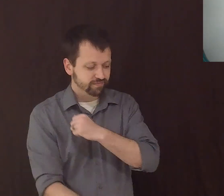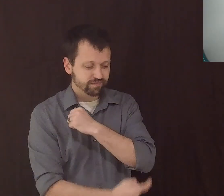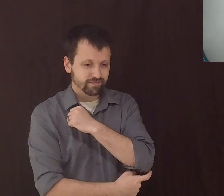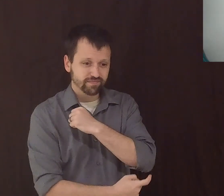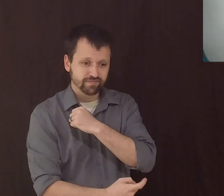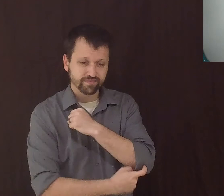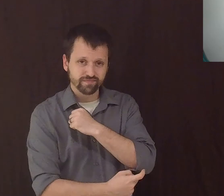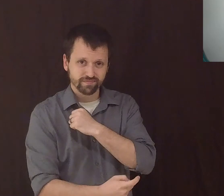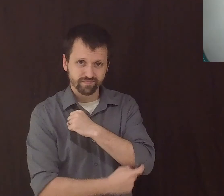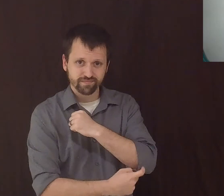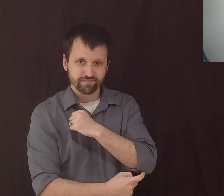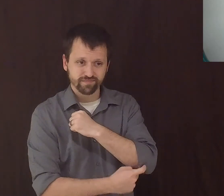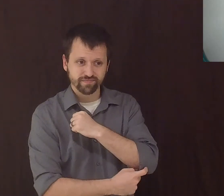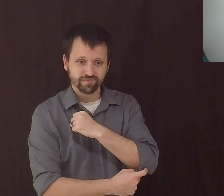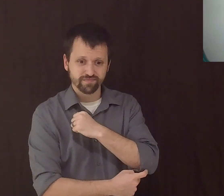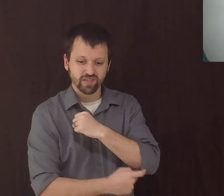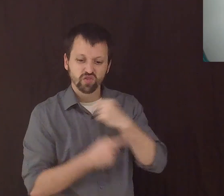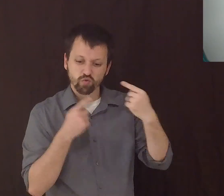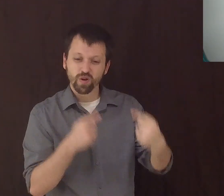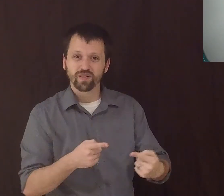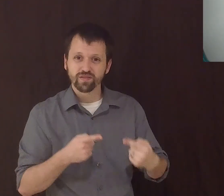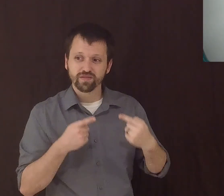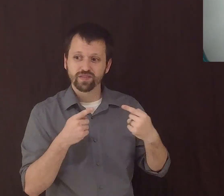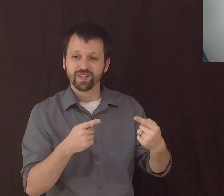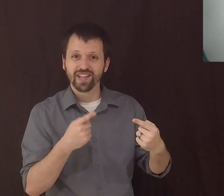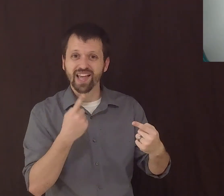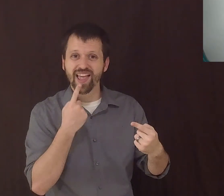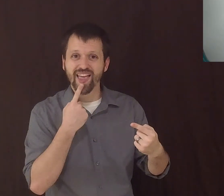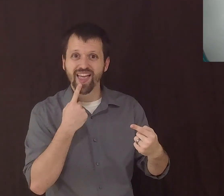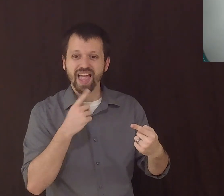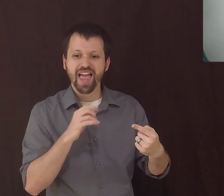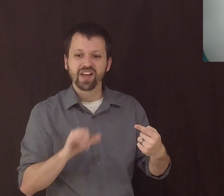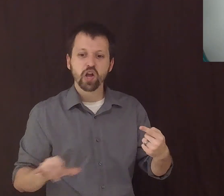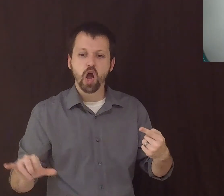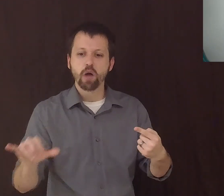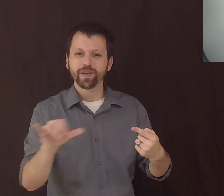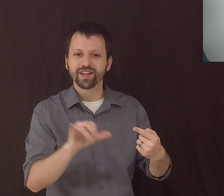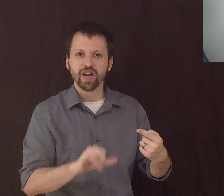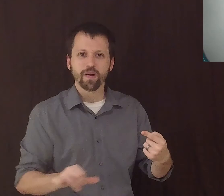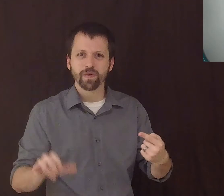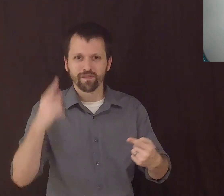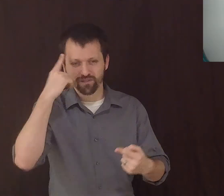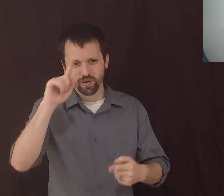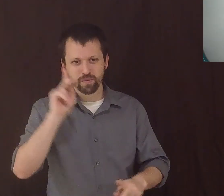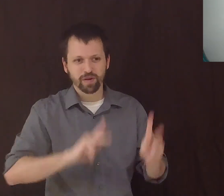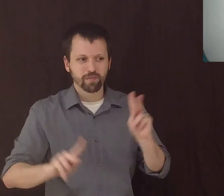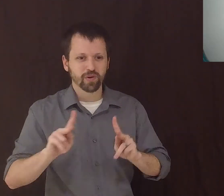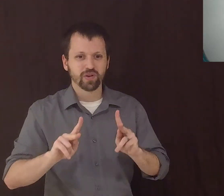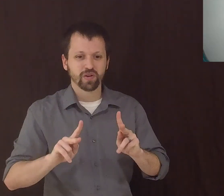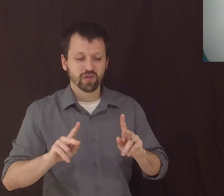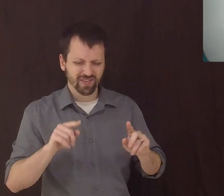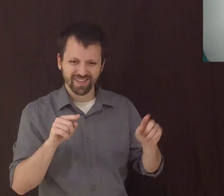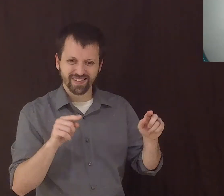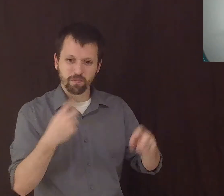temptation there in that verse, he said it's common to man. So he isn't discussing things that